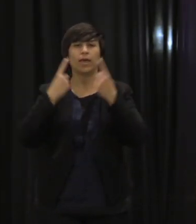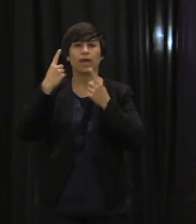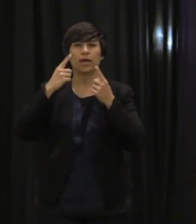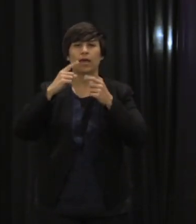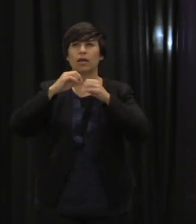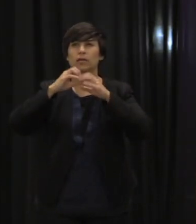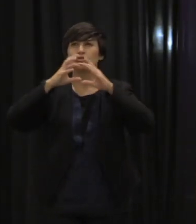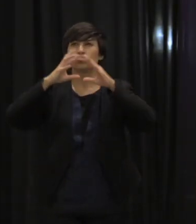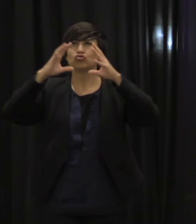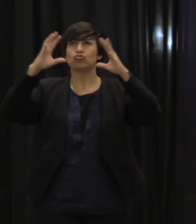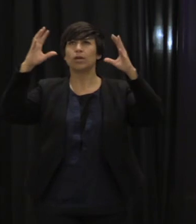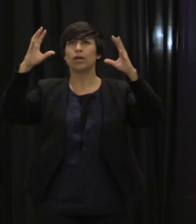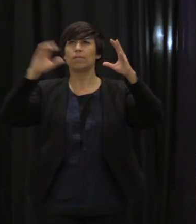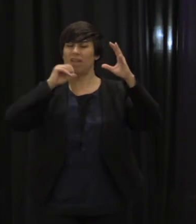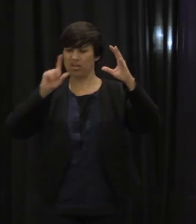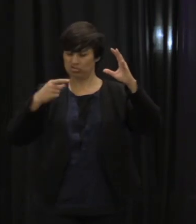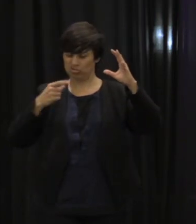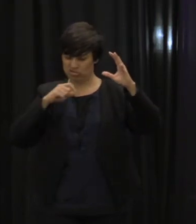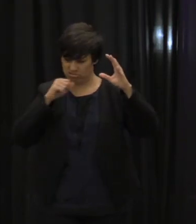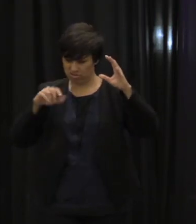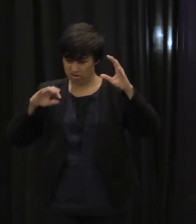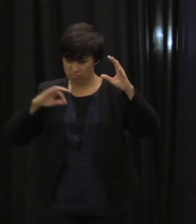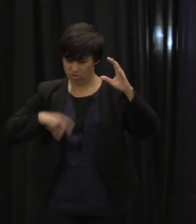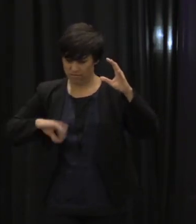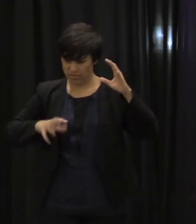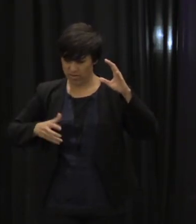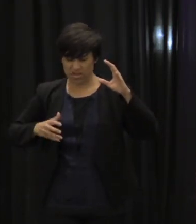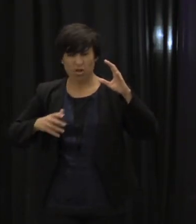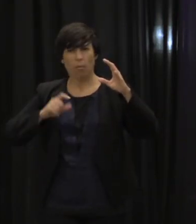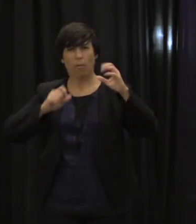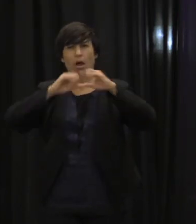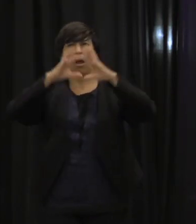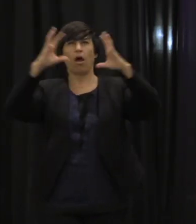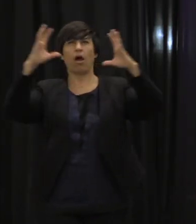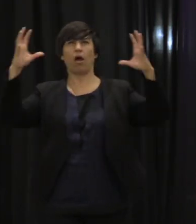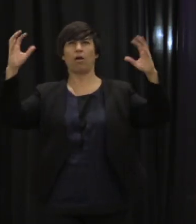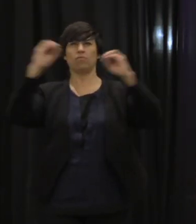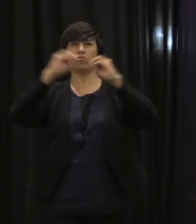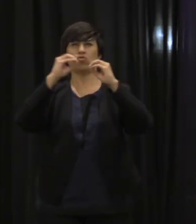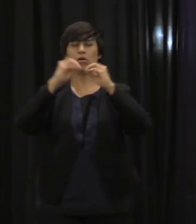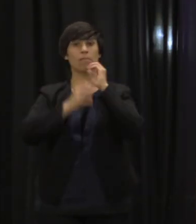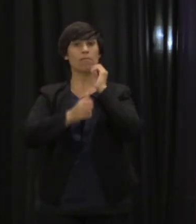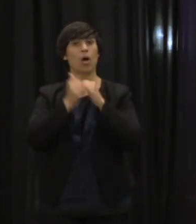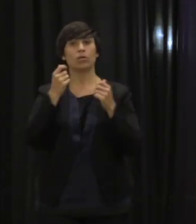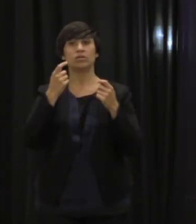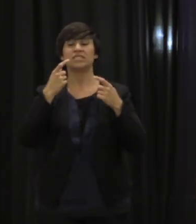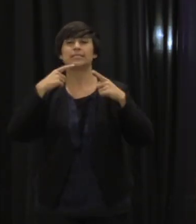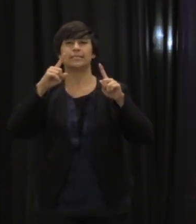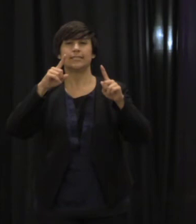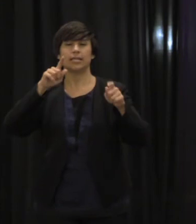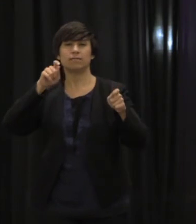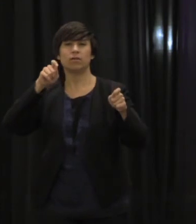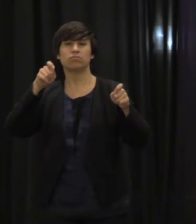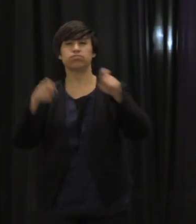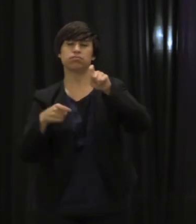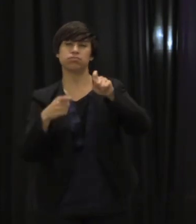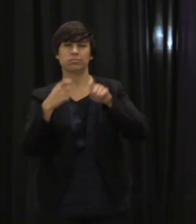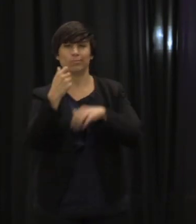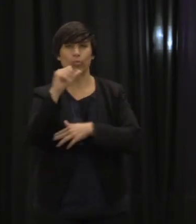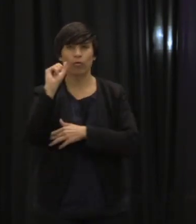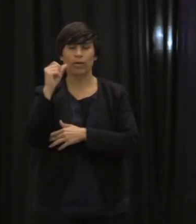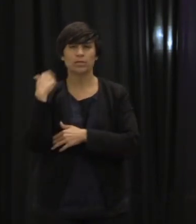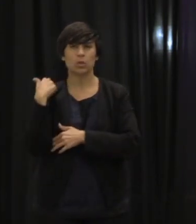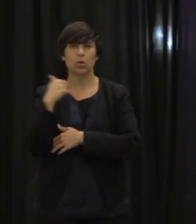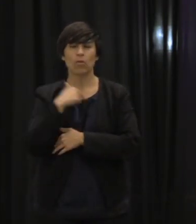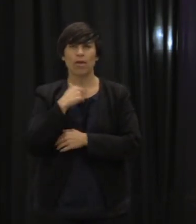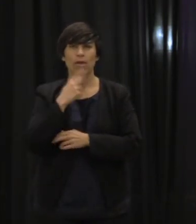the nonprofit industrial complex. Because most of the successful movements that we admire and revere and still